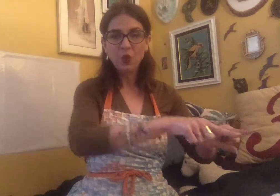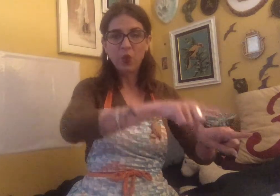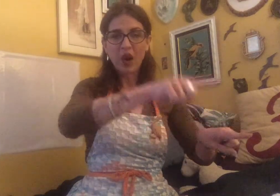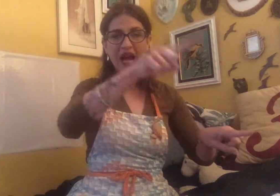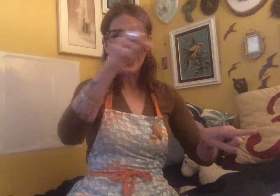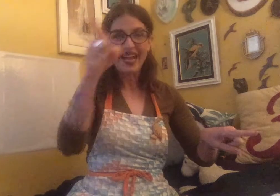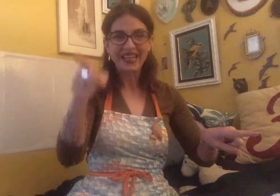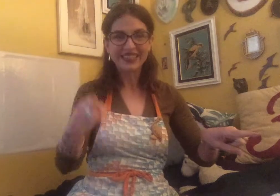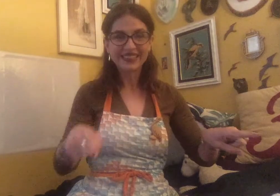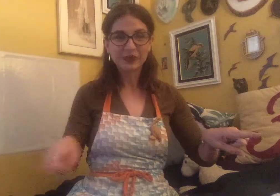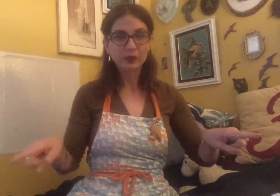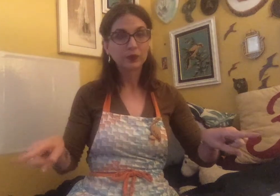Wide.